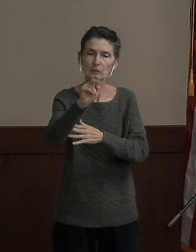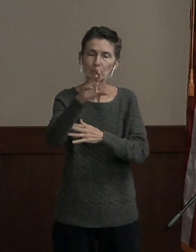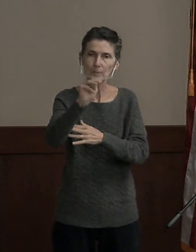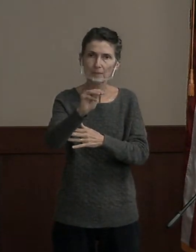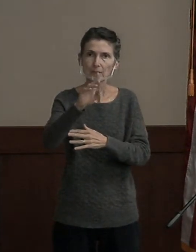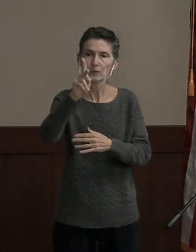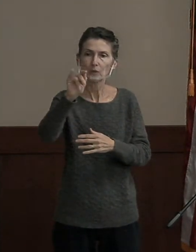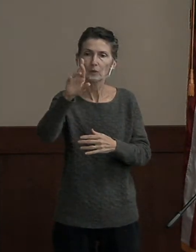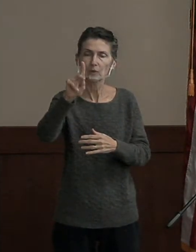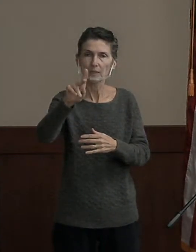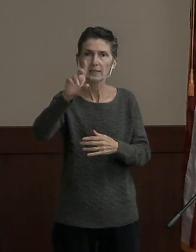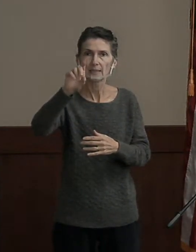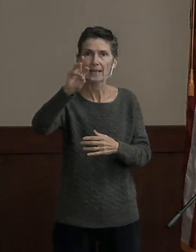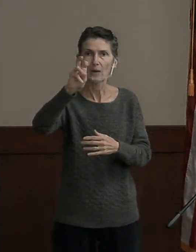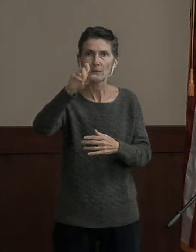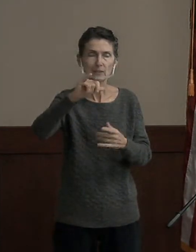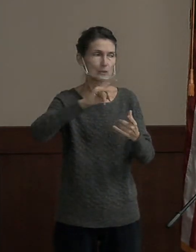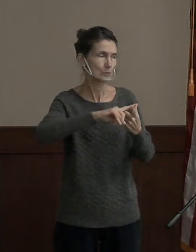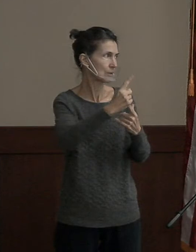come up.